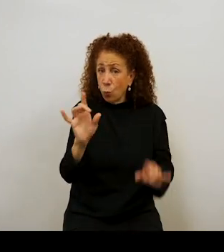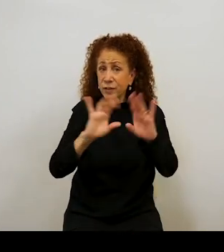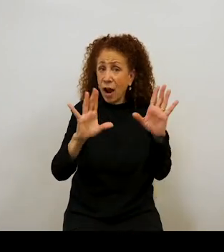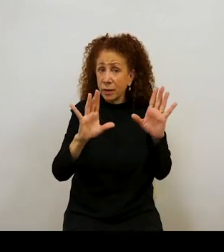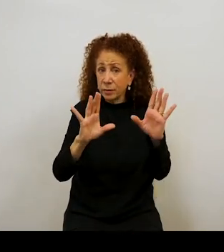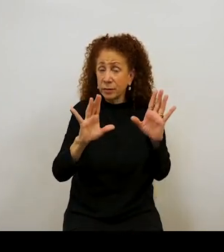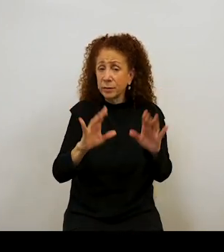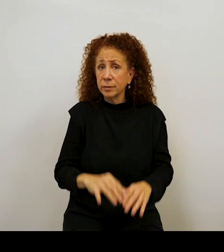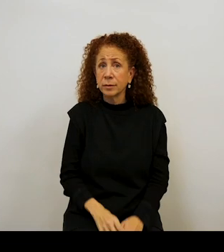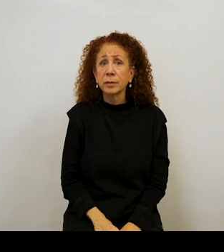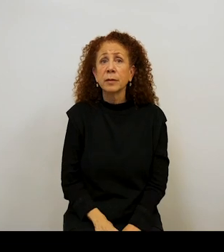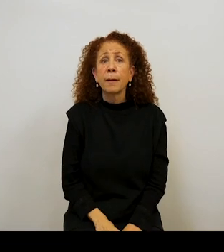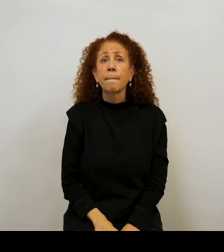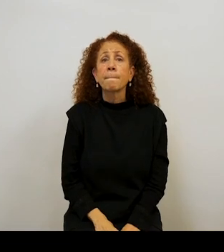related.